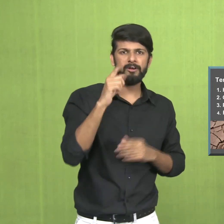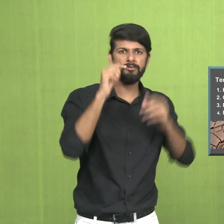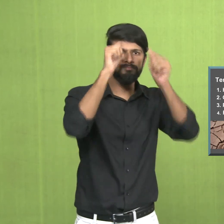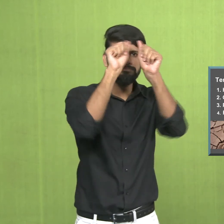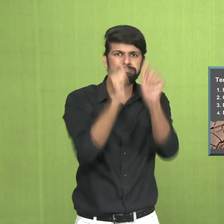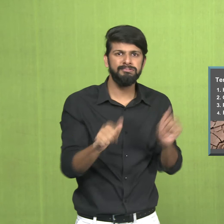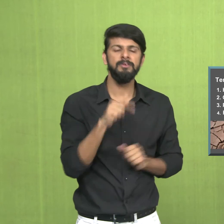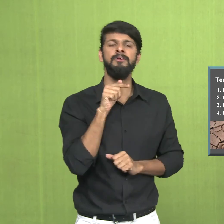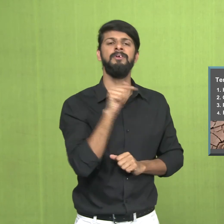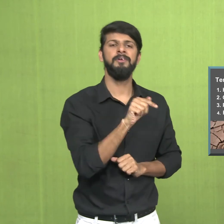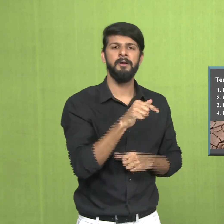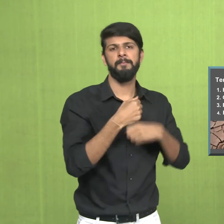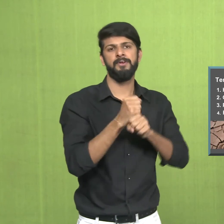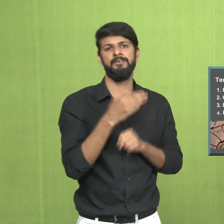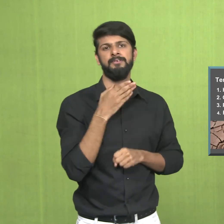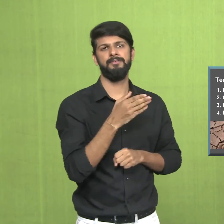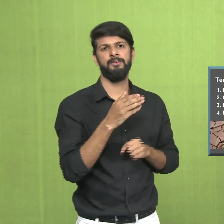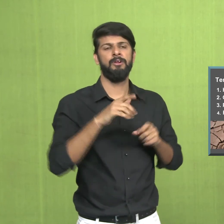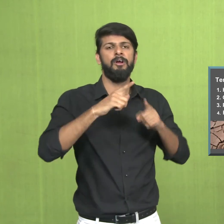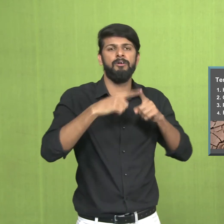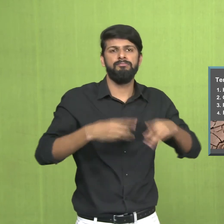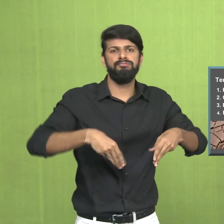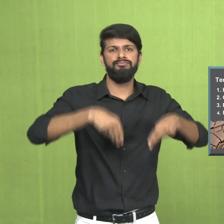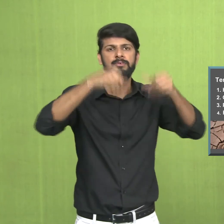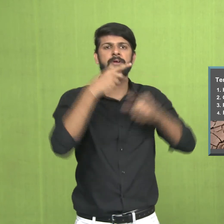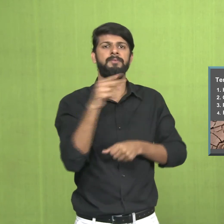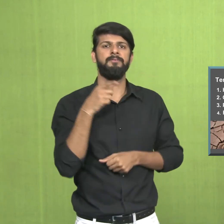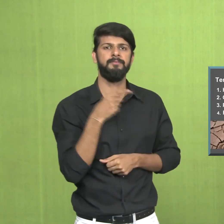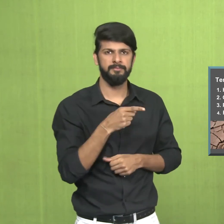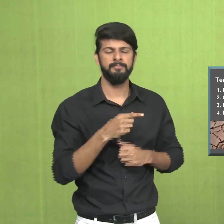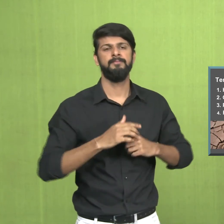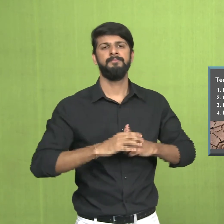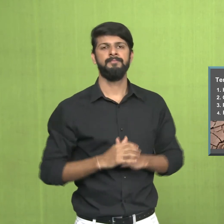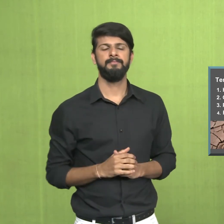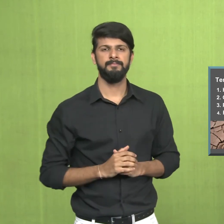and the mother goddess has also been made in the similar process.